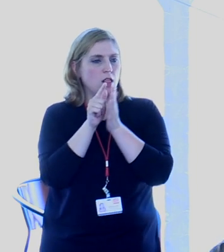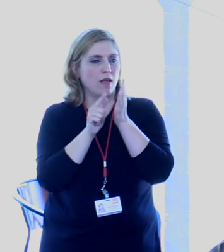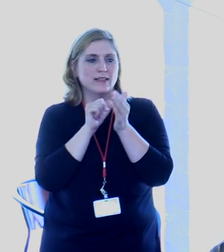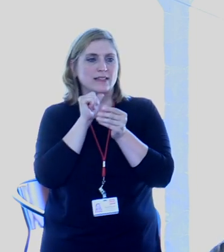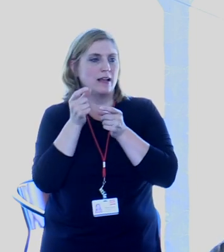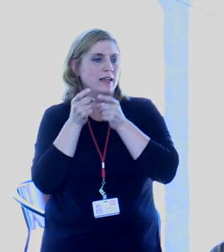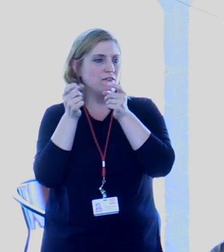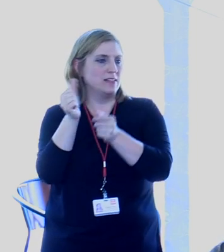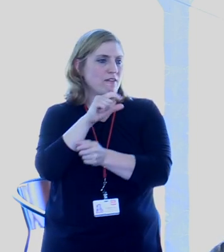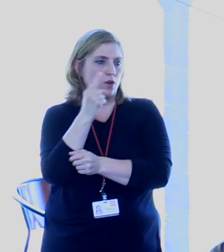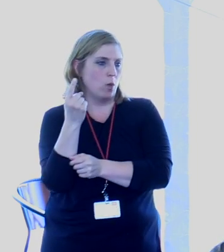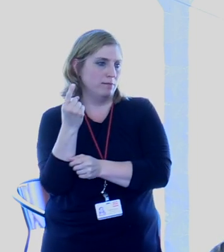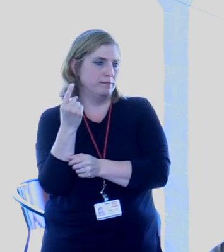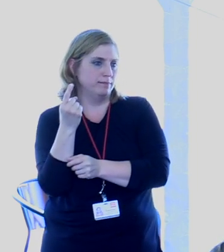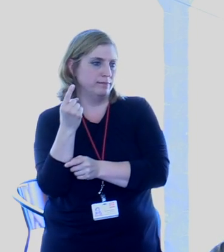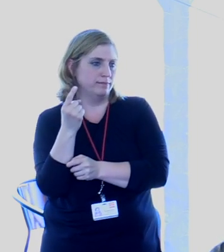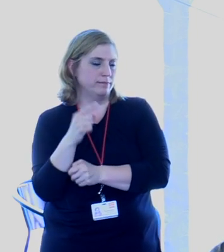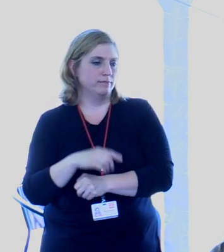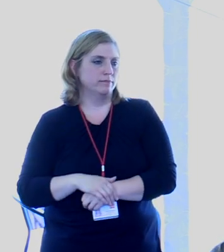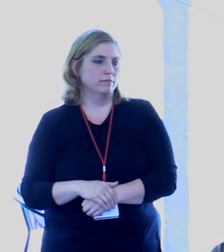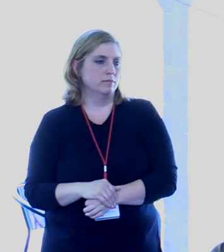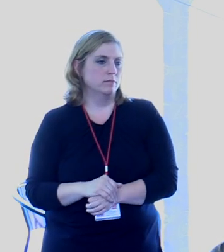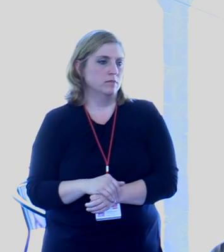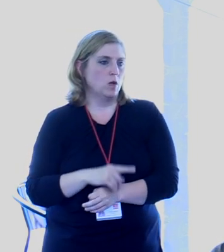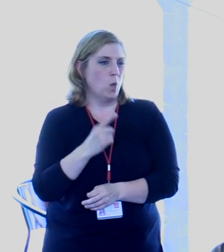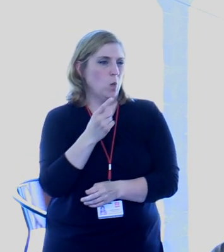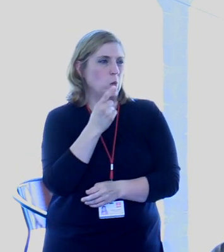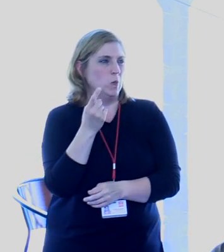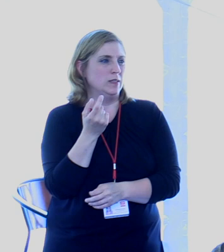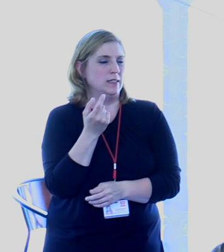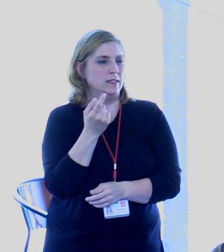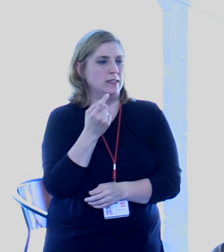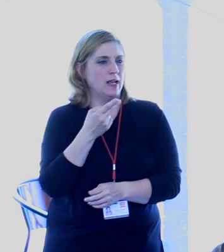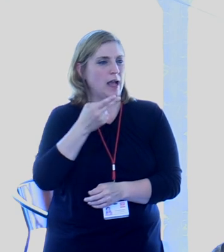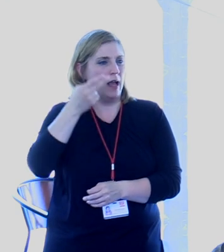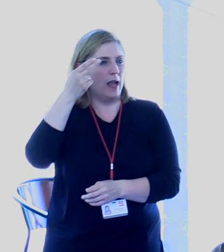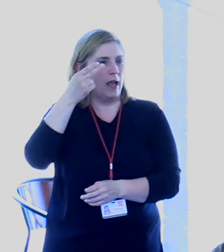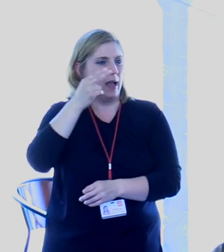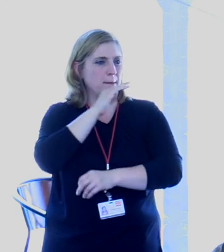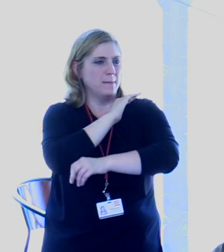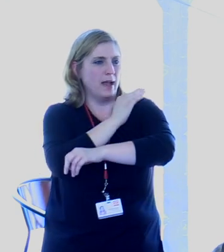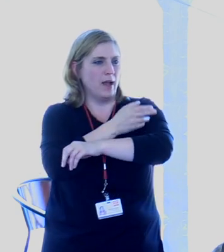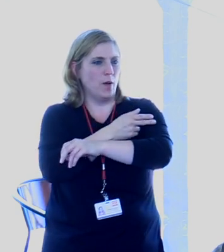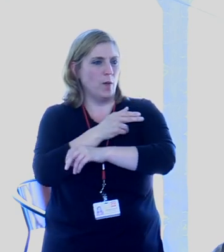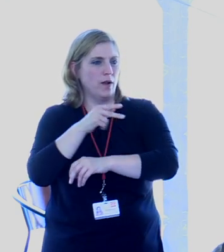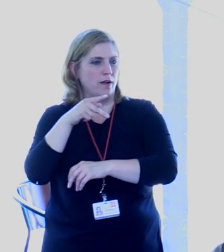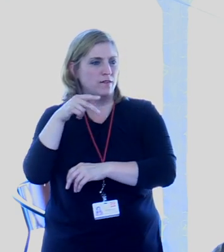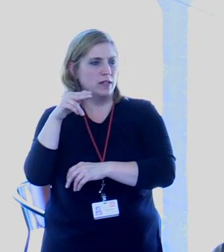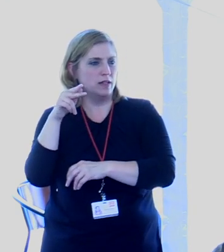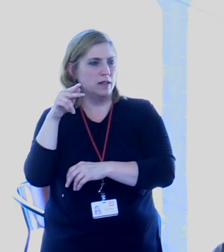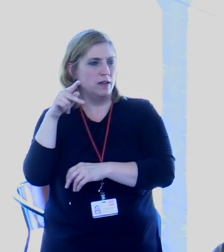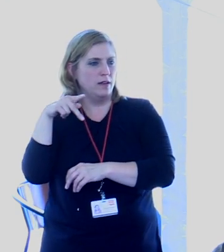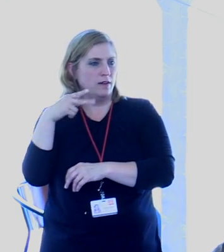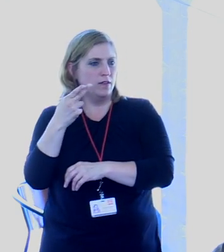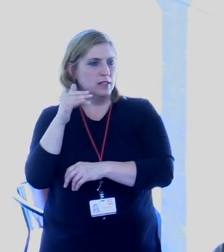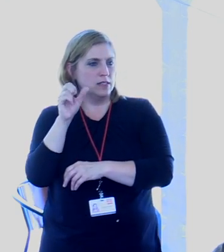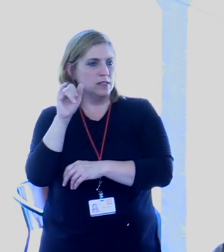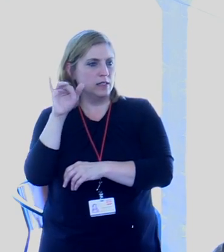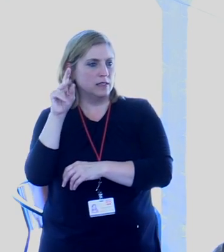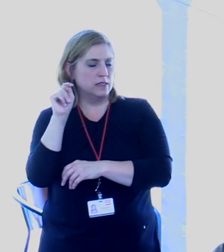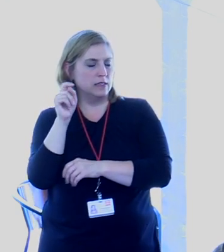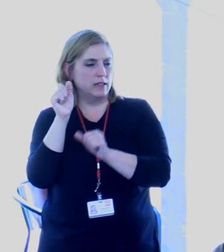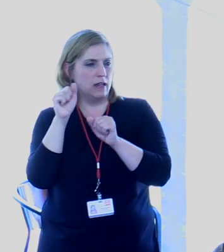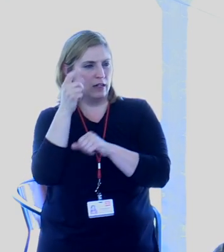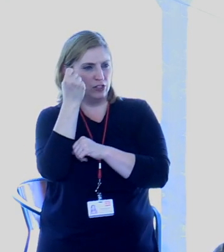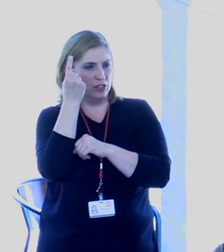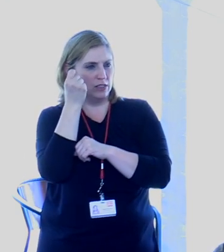not given to everyone, okay? So just as only high-powered physicists can understand the equations